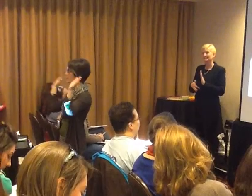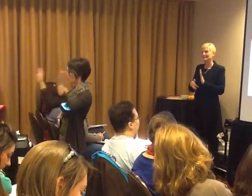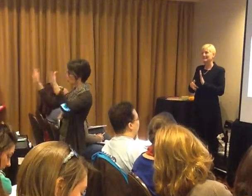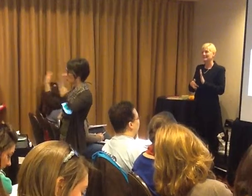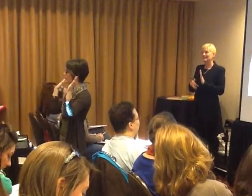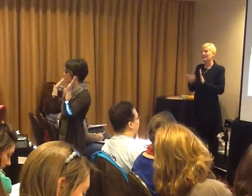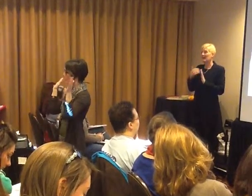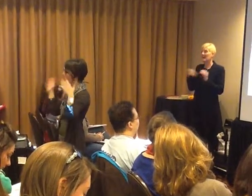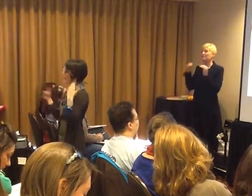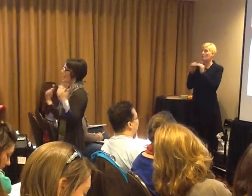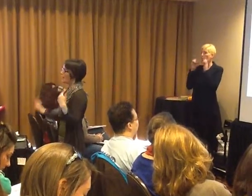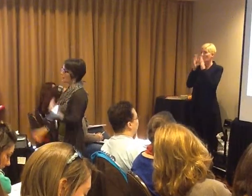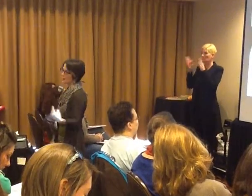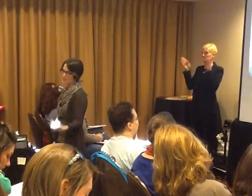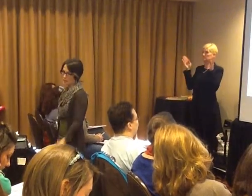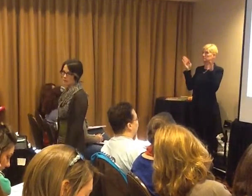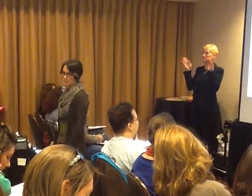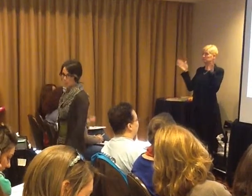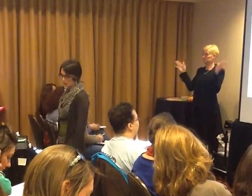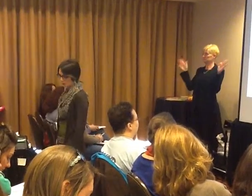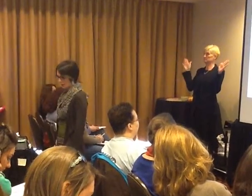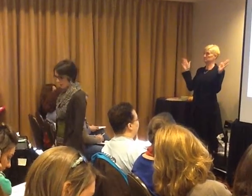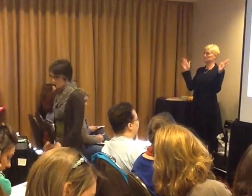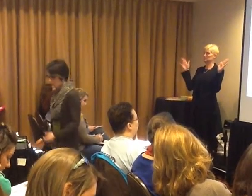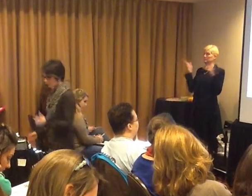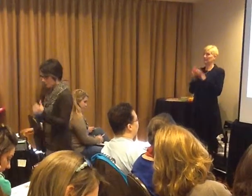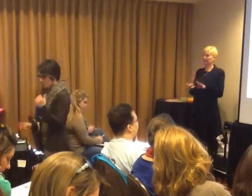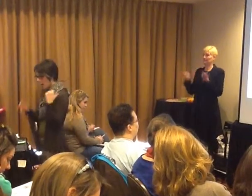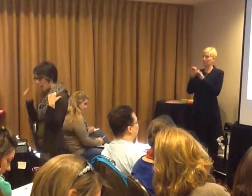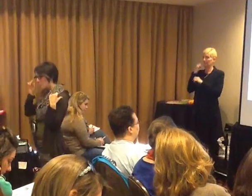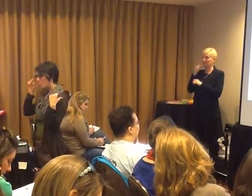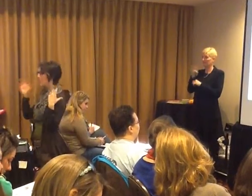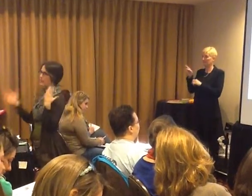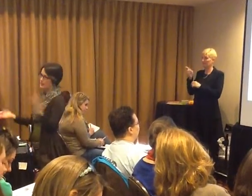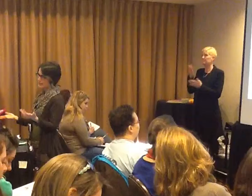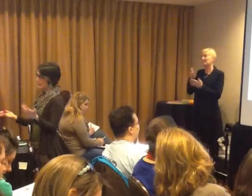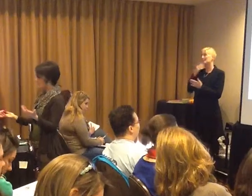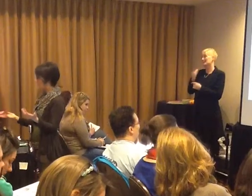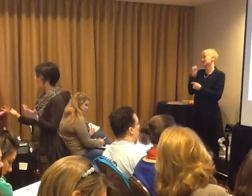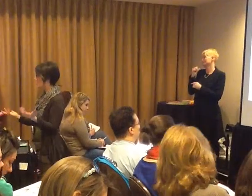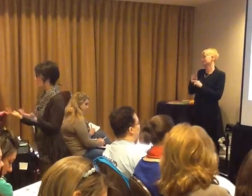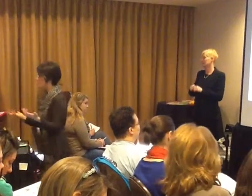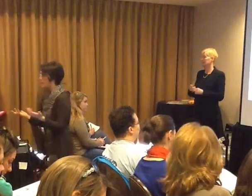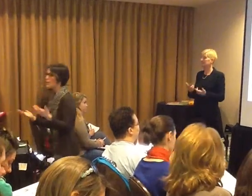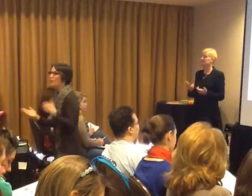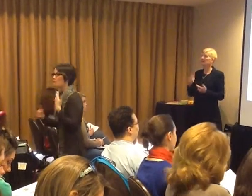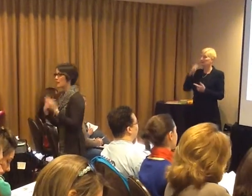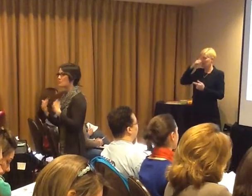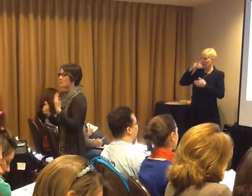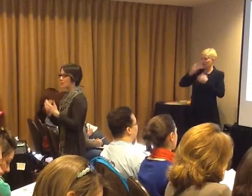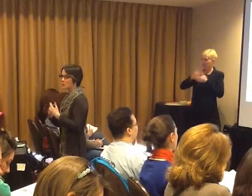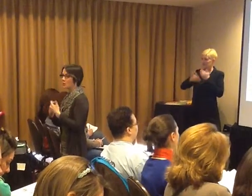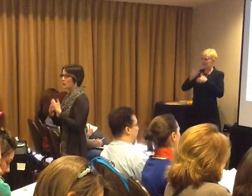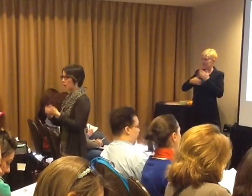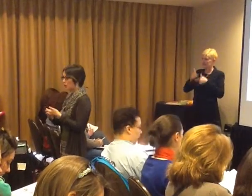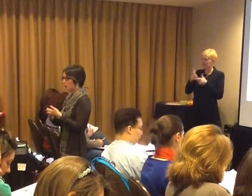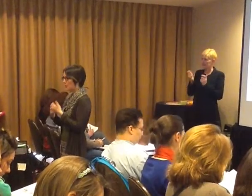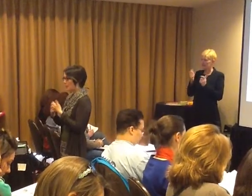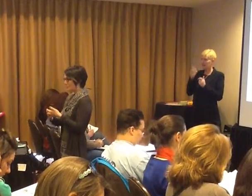that extra periphery and that's kind of important for them. The processing speed we talked about, for them to be able